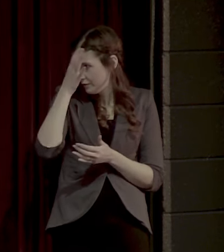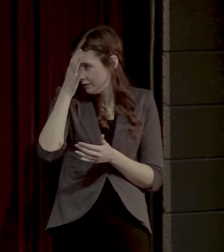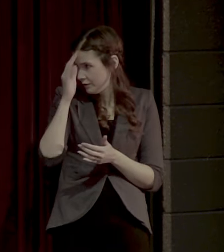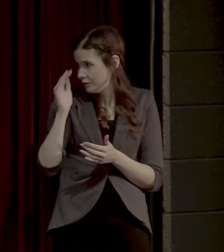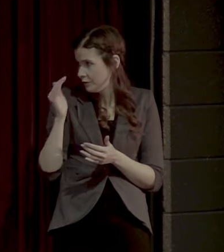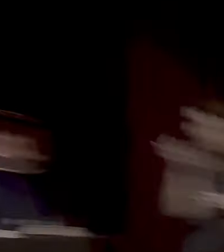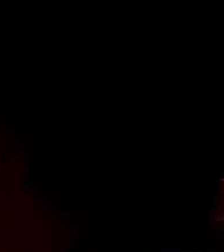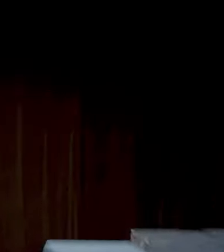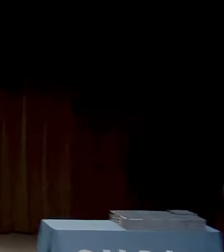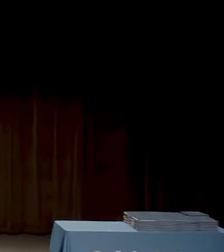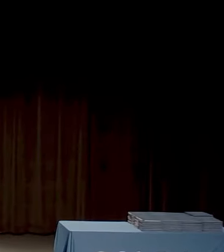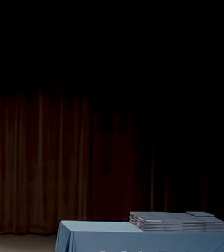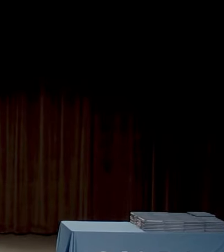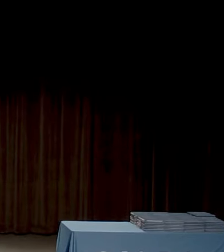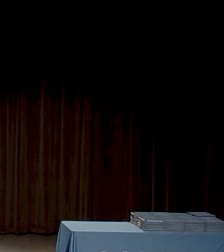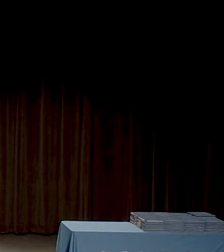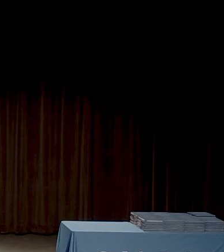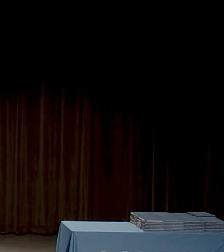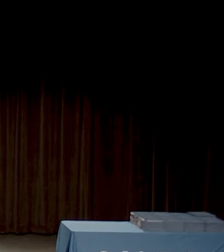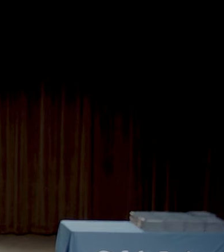Simhai.